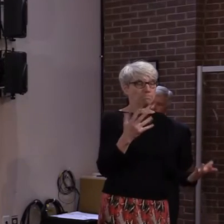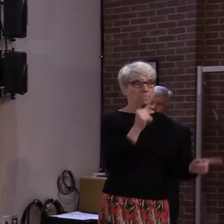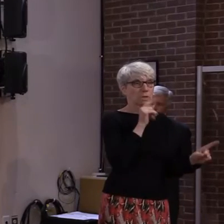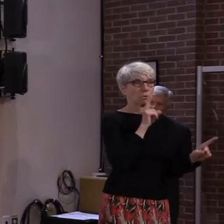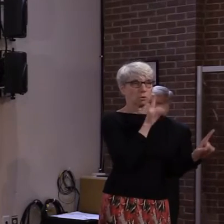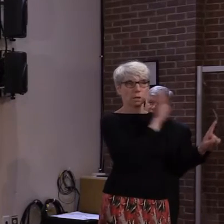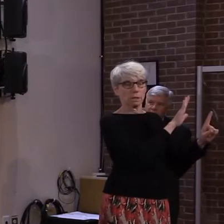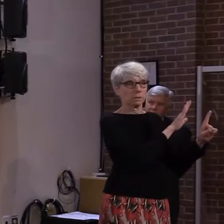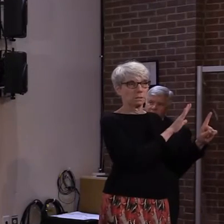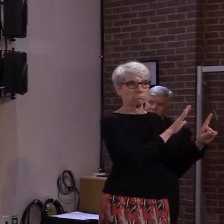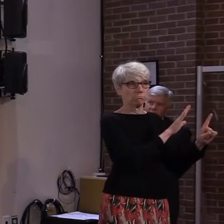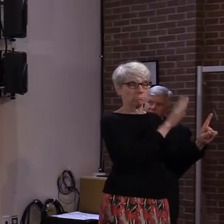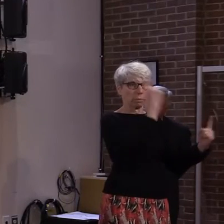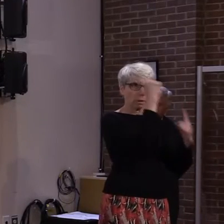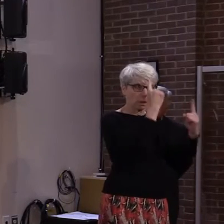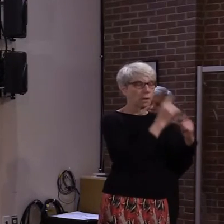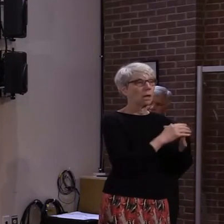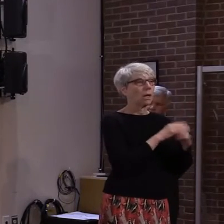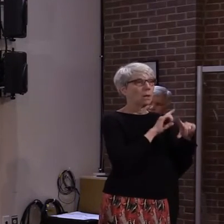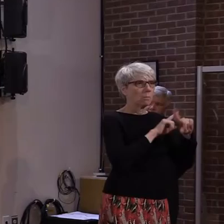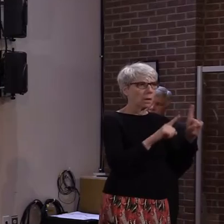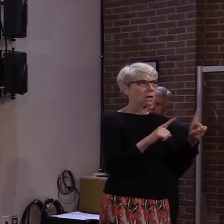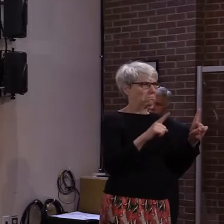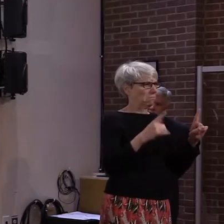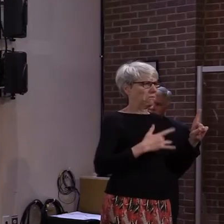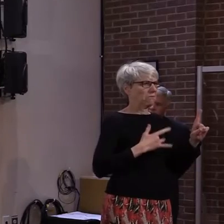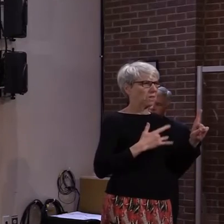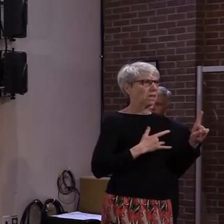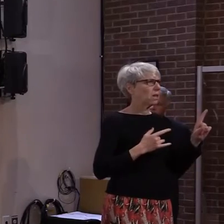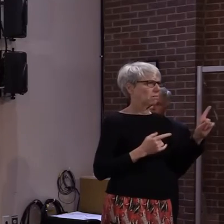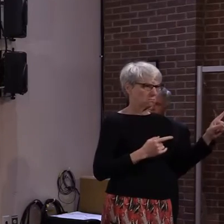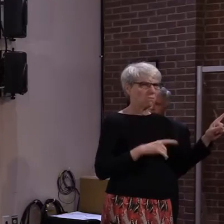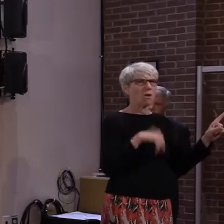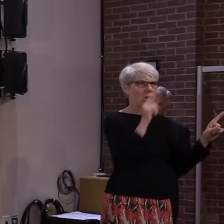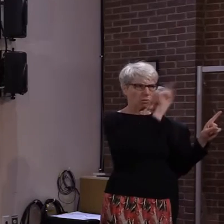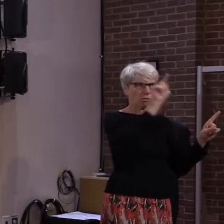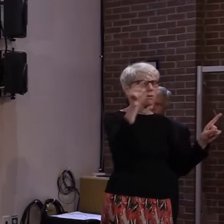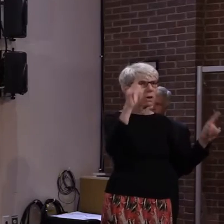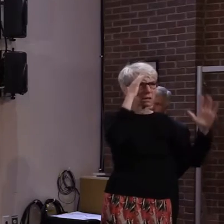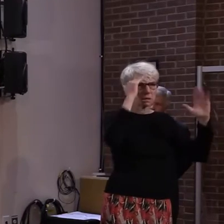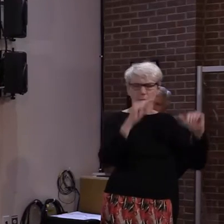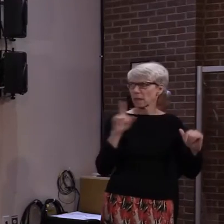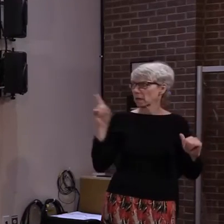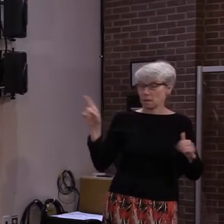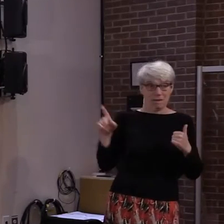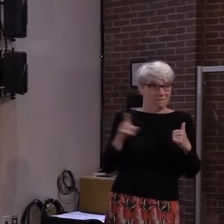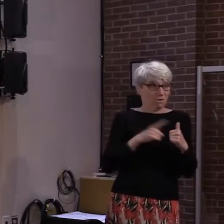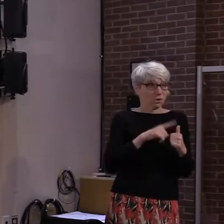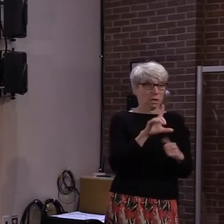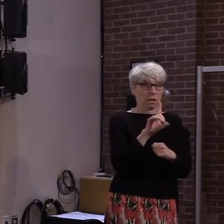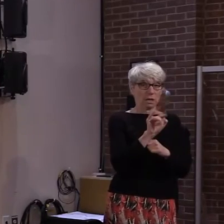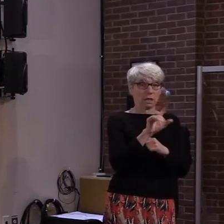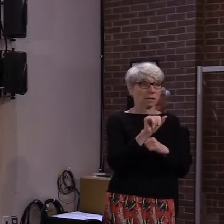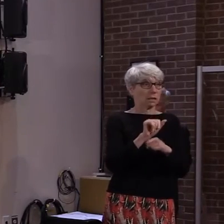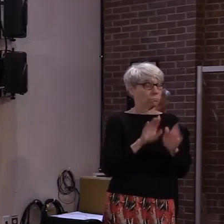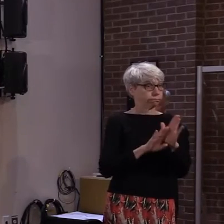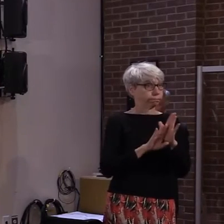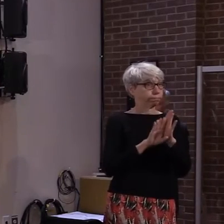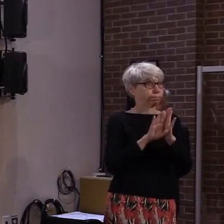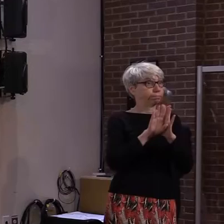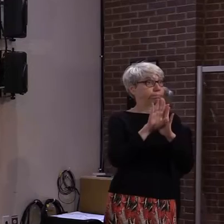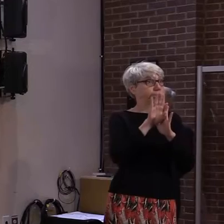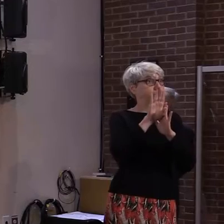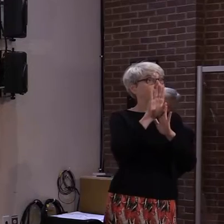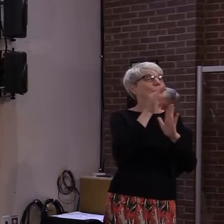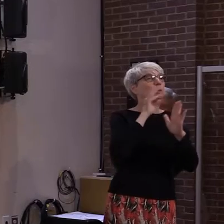and others are anticipating this surge is going to come down, as we've outlined in the projections and as other countries have